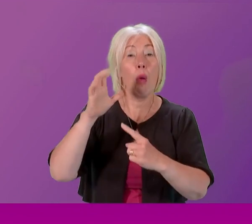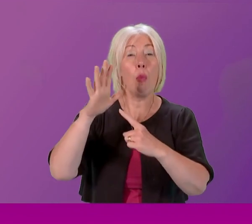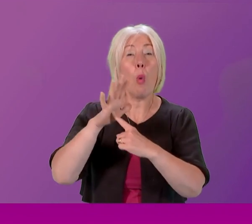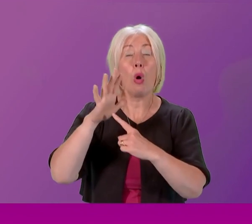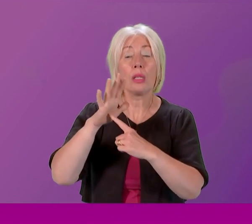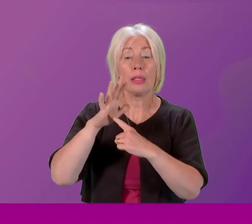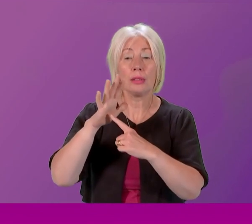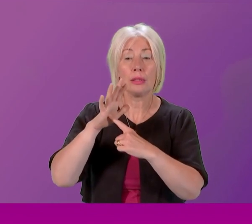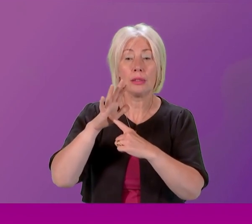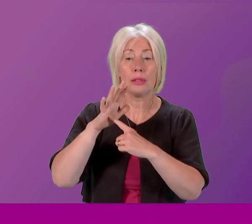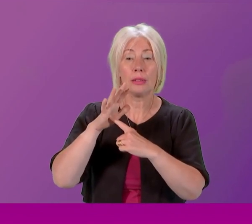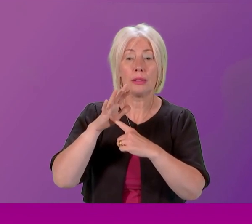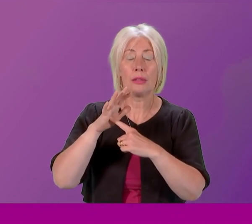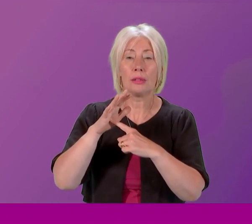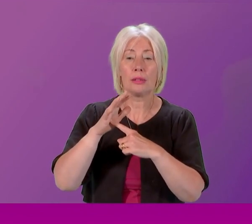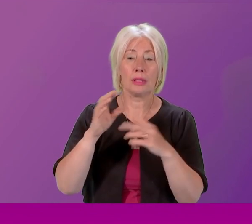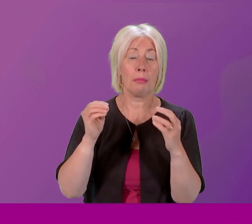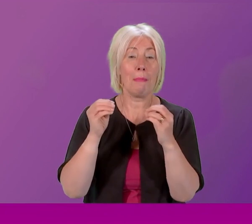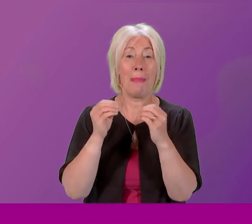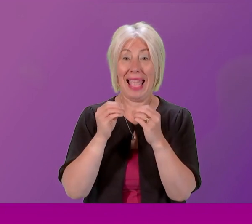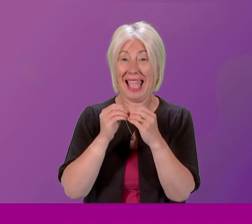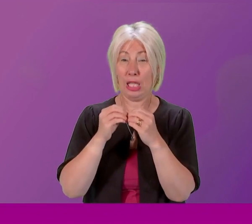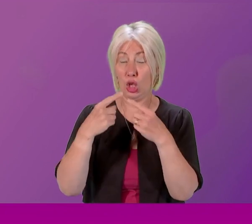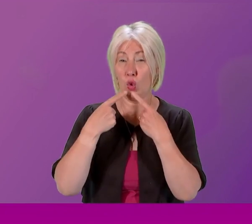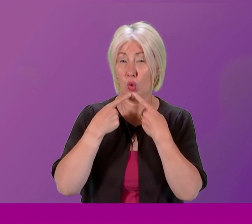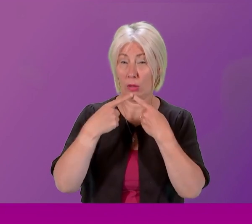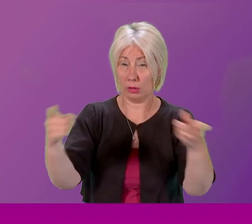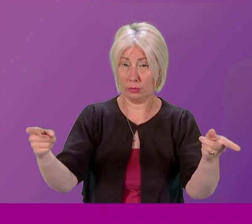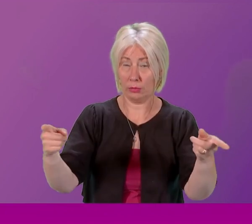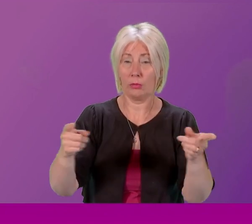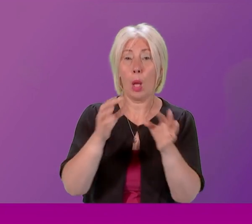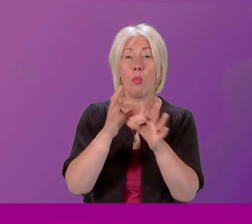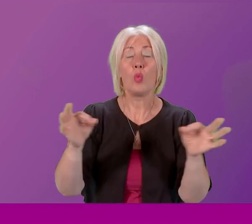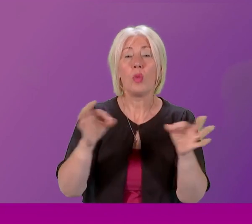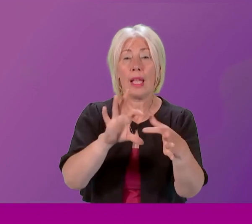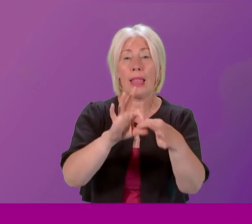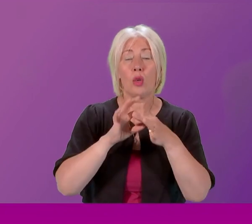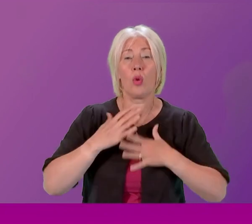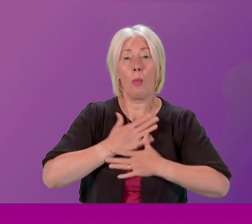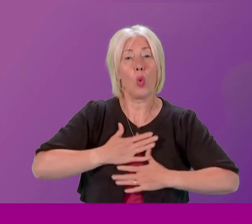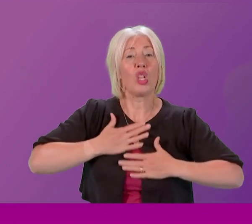important thing, message I would put forward is that music is about emotion,